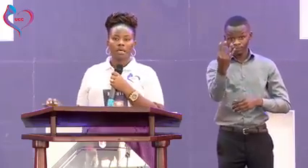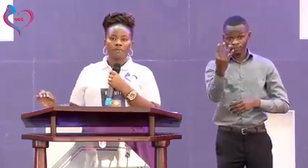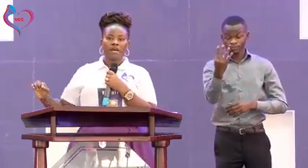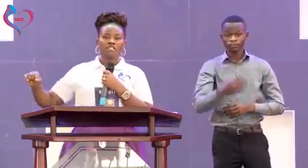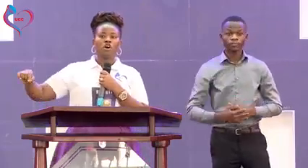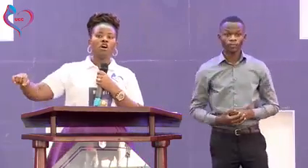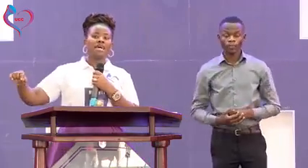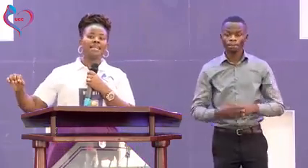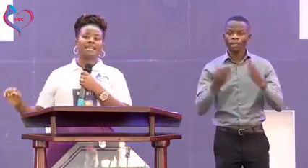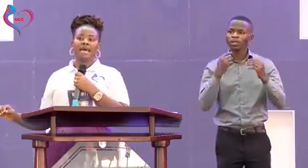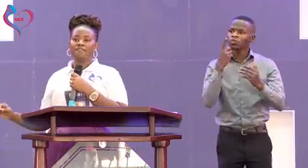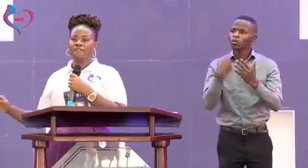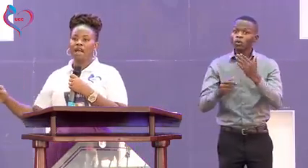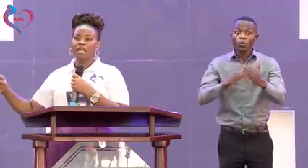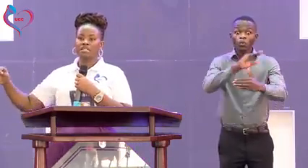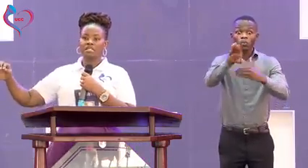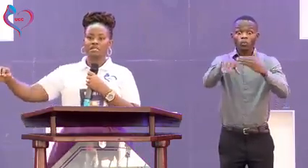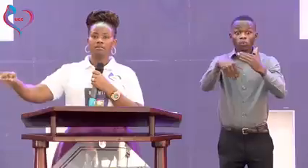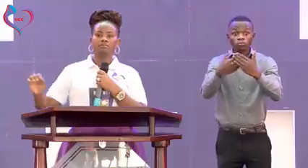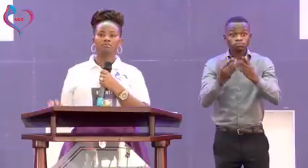Proverbs 22:4 that honor life